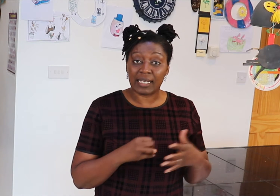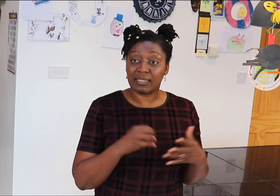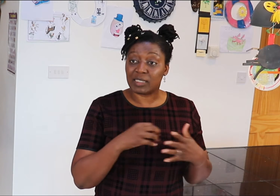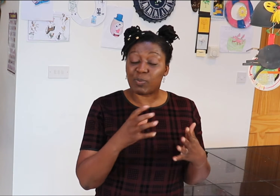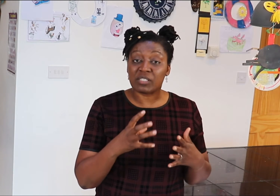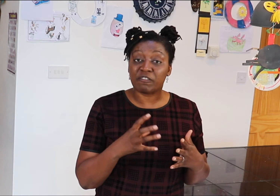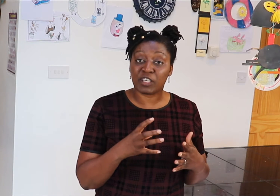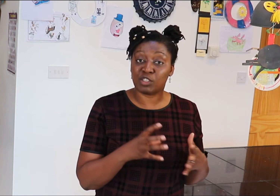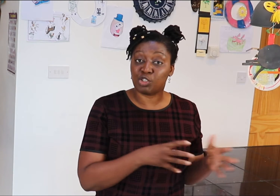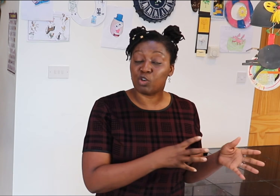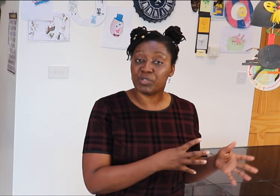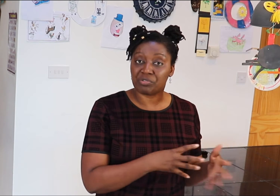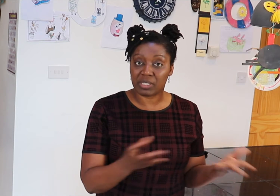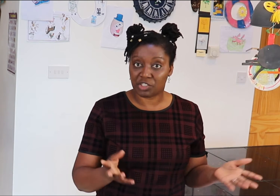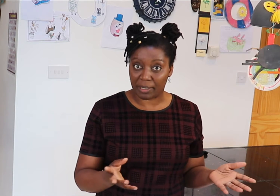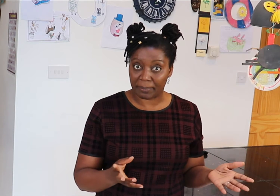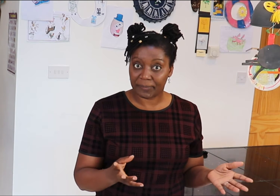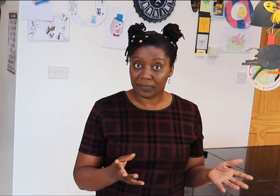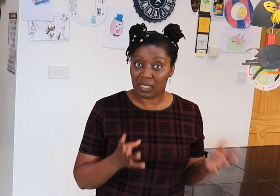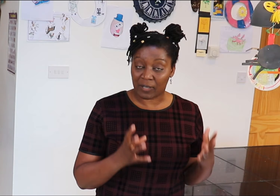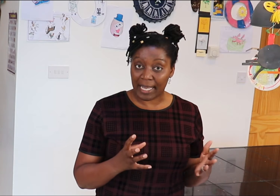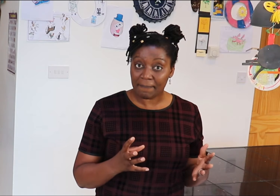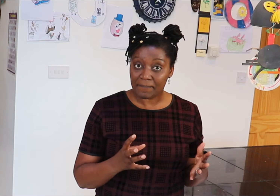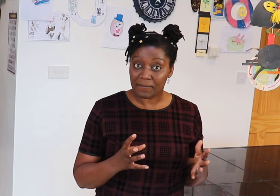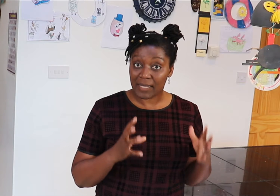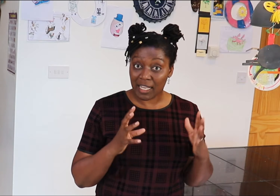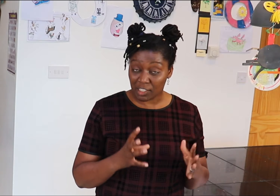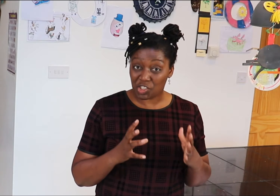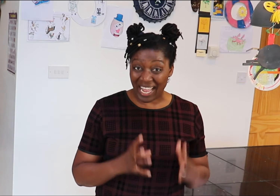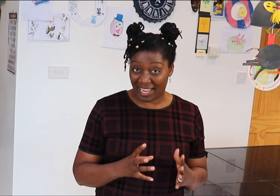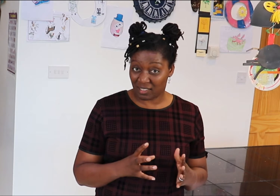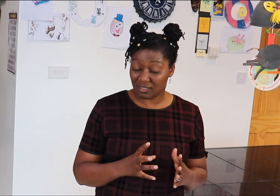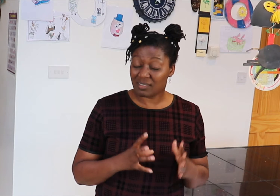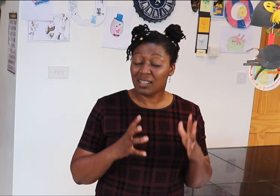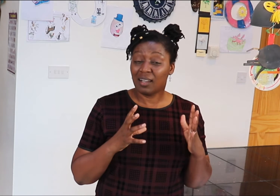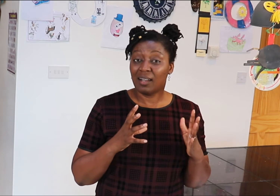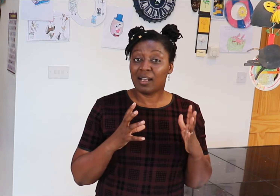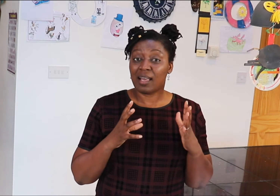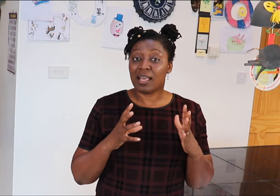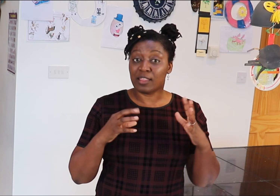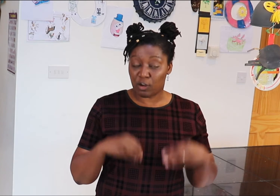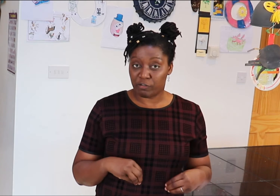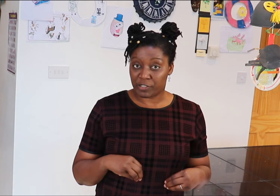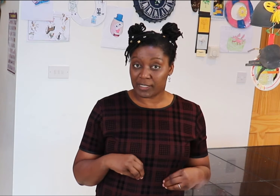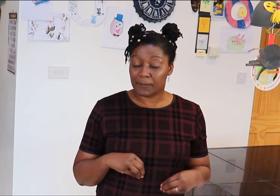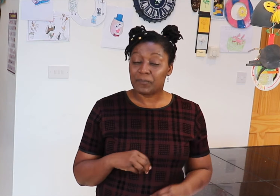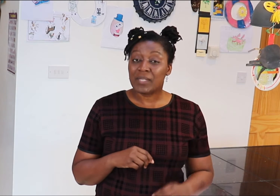a specific geometry and shape. Okay, each egg in the ovaries,